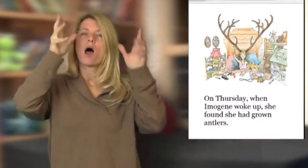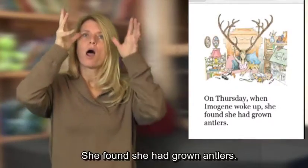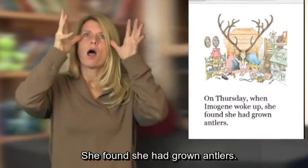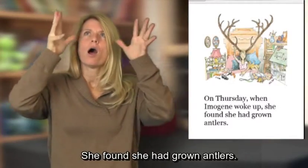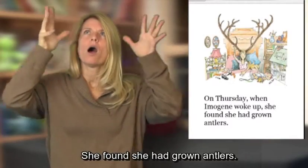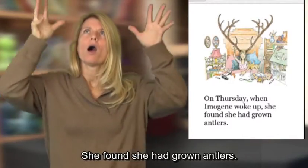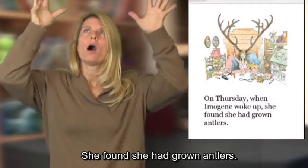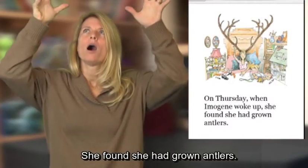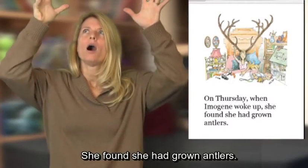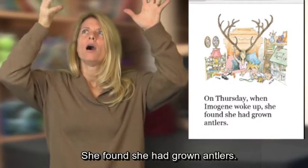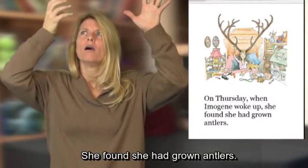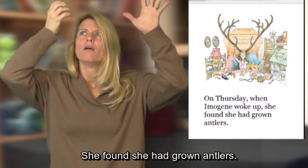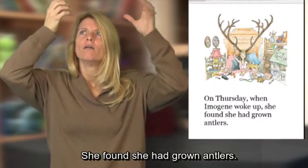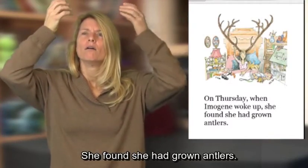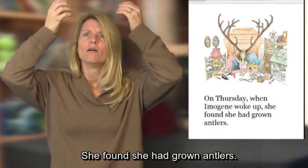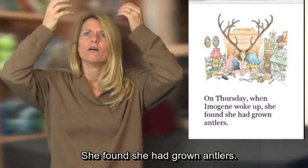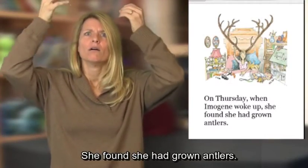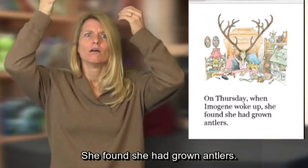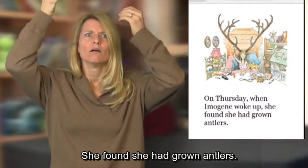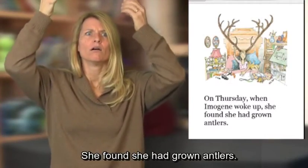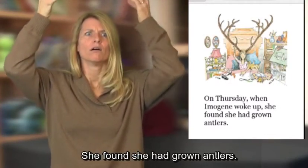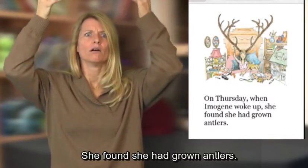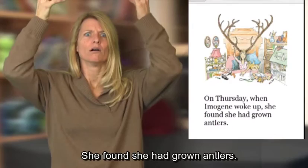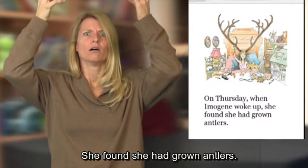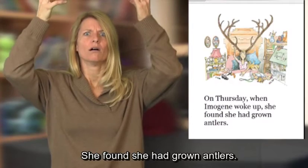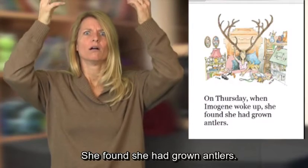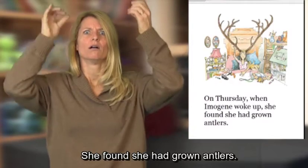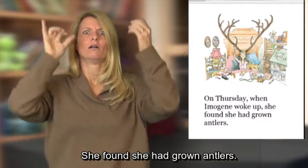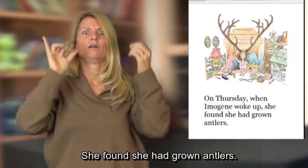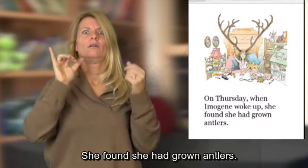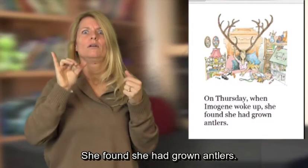She found she had grown antlers.